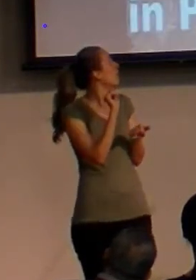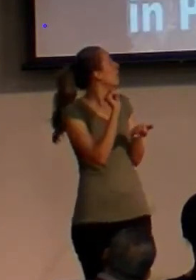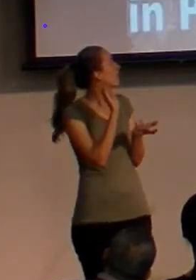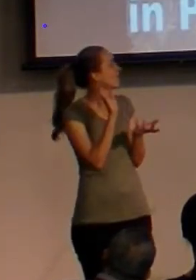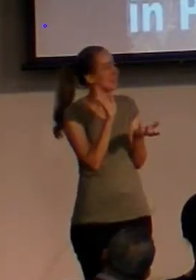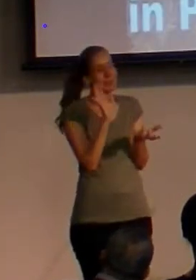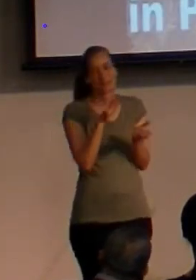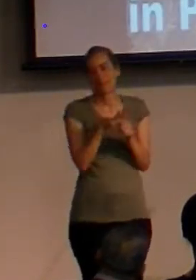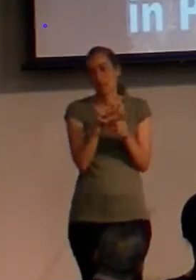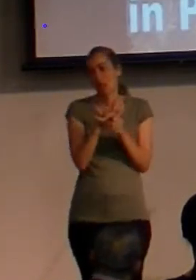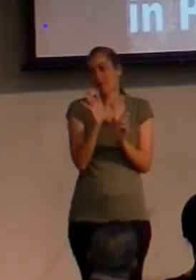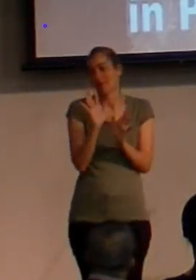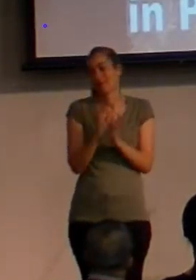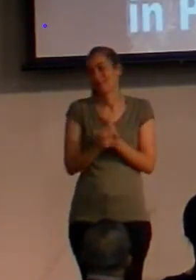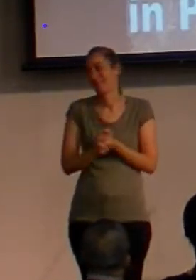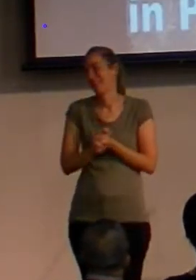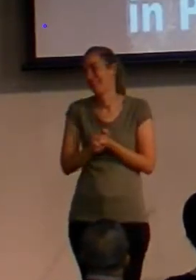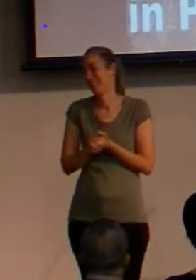that. And